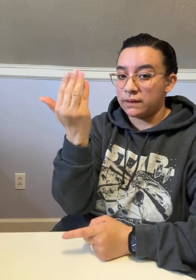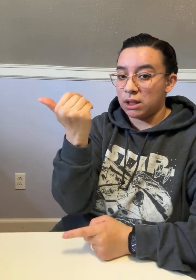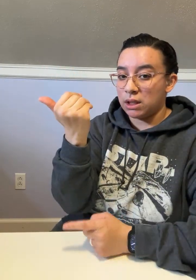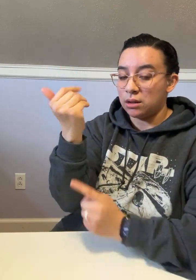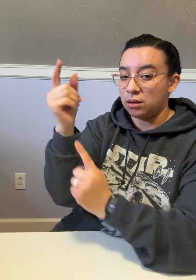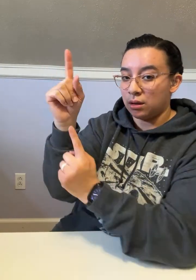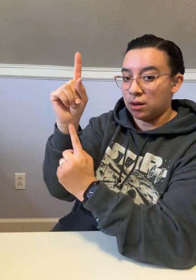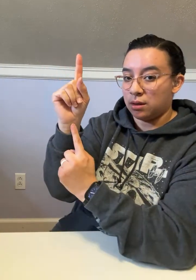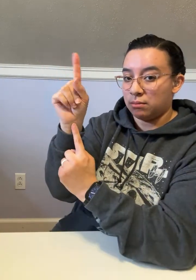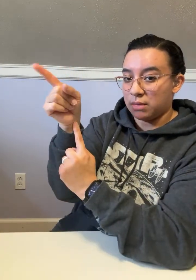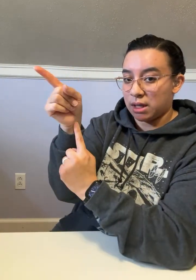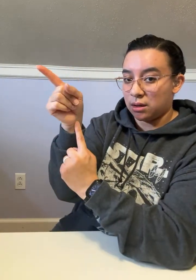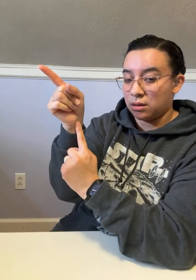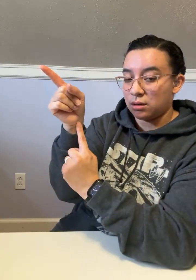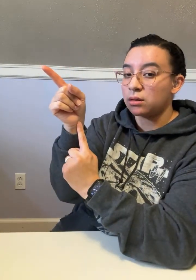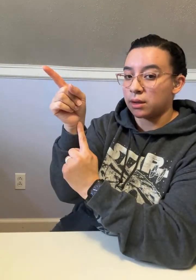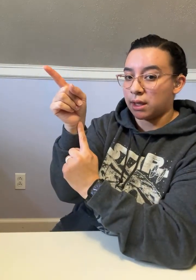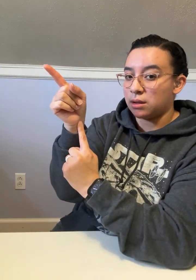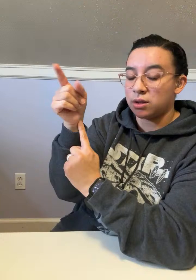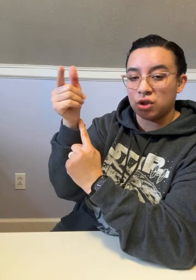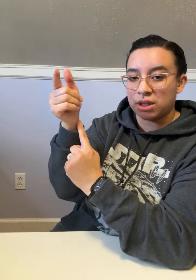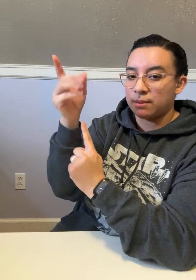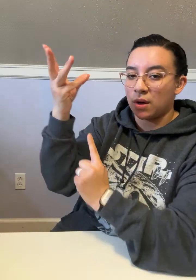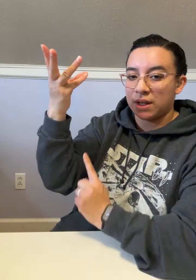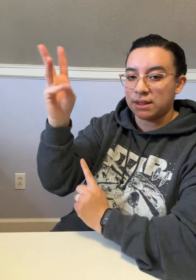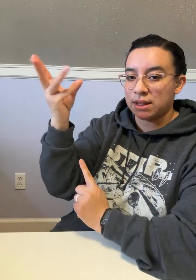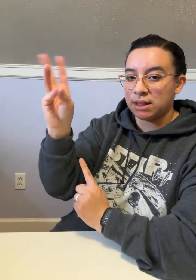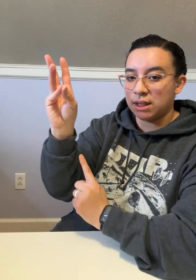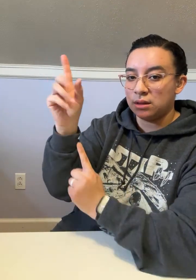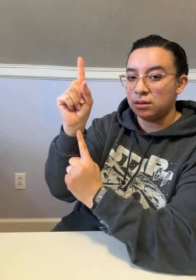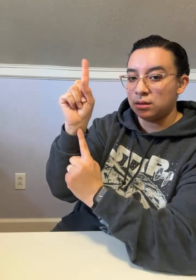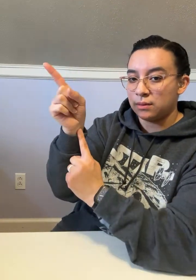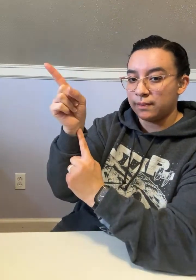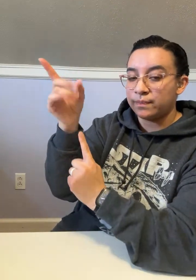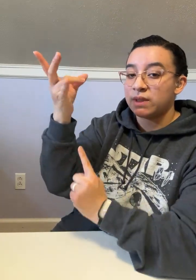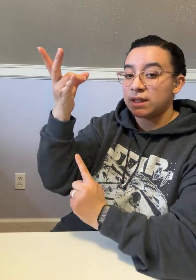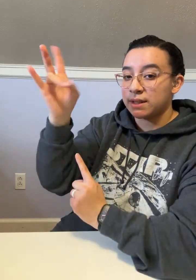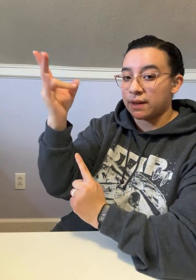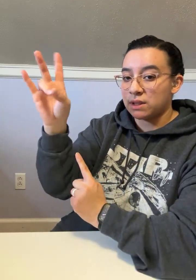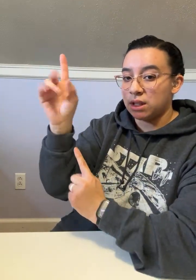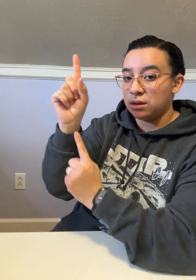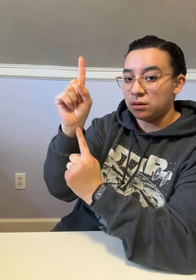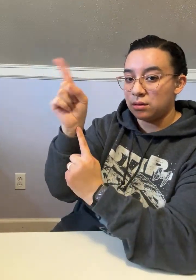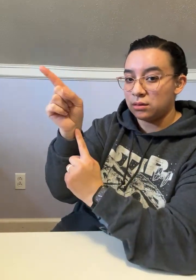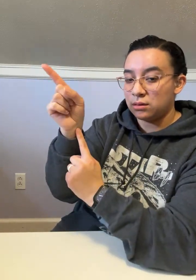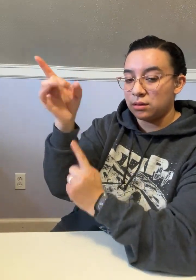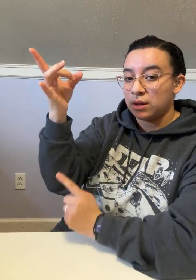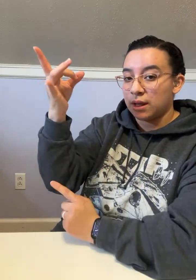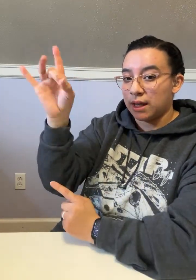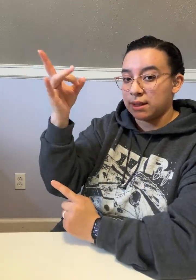15 minute. Okay, and you just keep going. 16, 17,